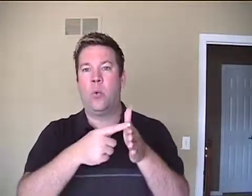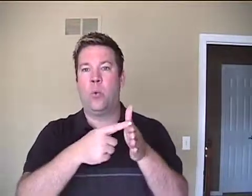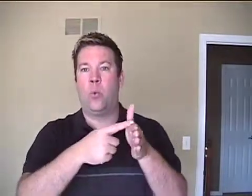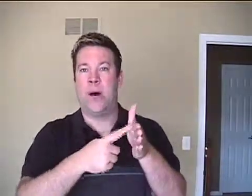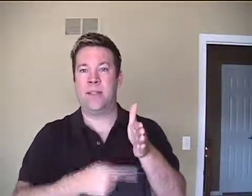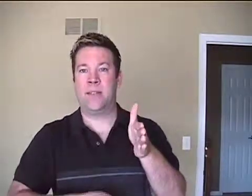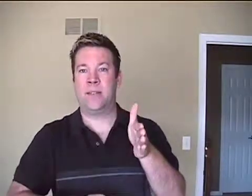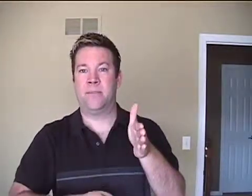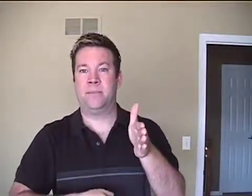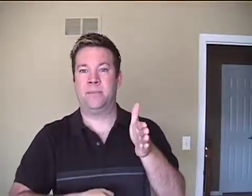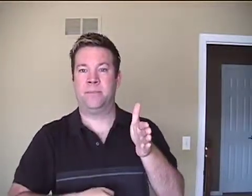What?